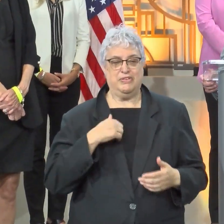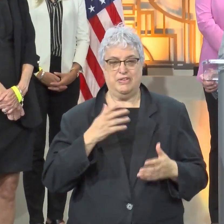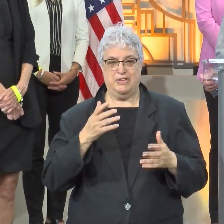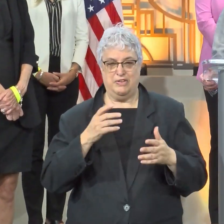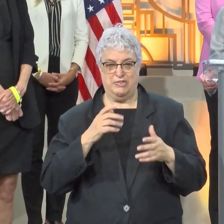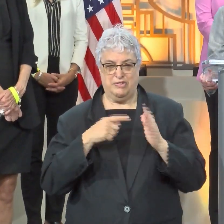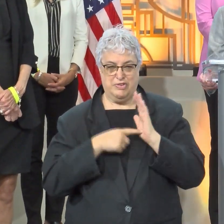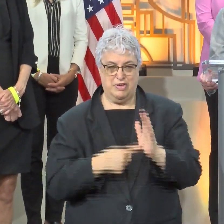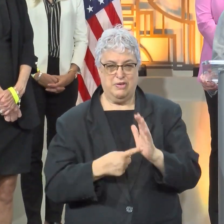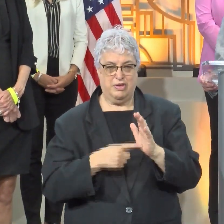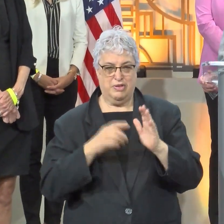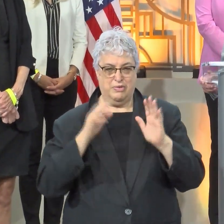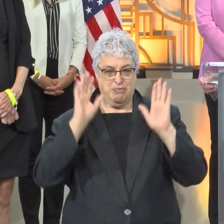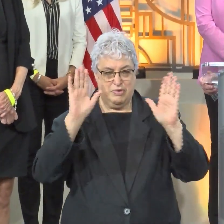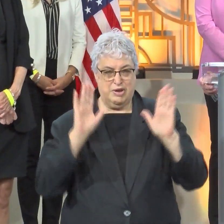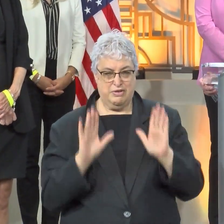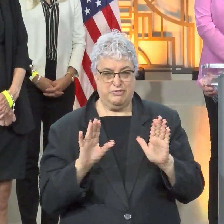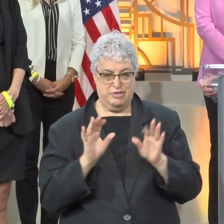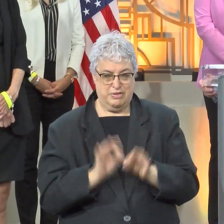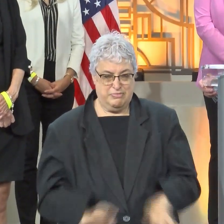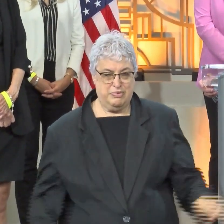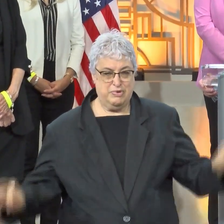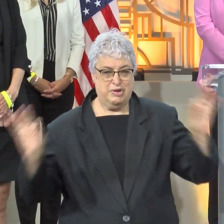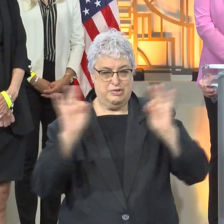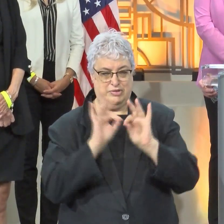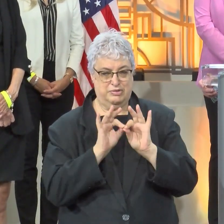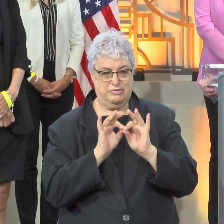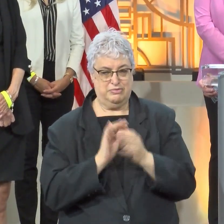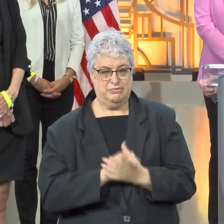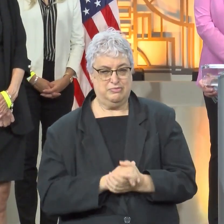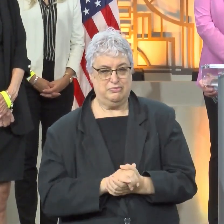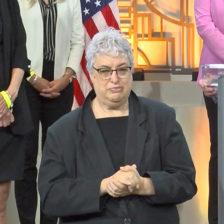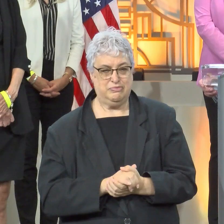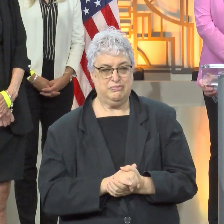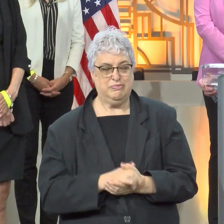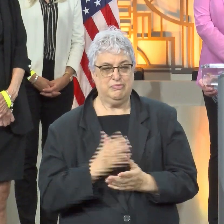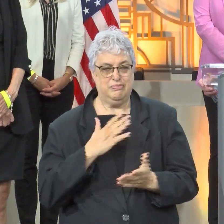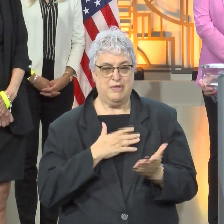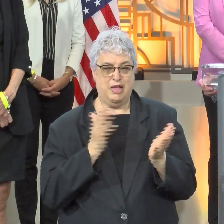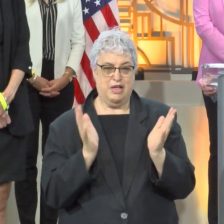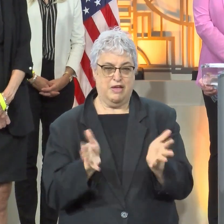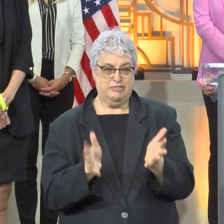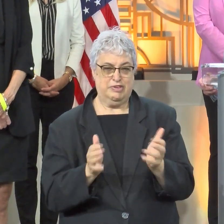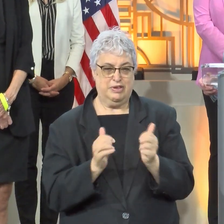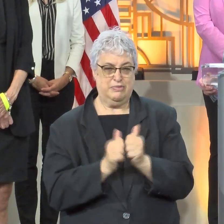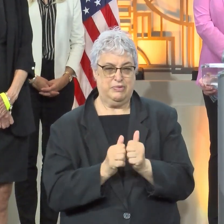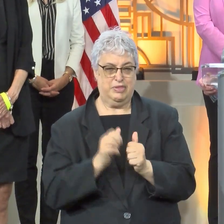highlighting this very important issue. I can also say that in my conversations with